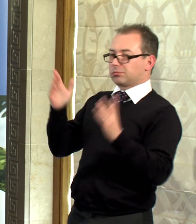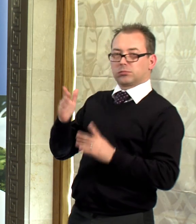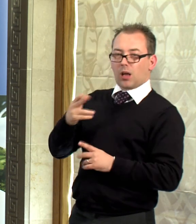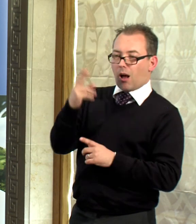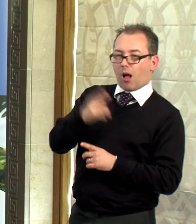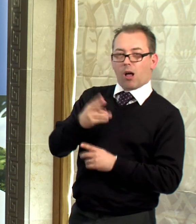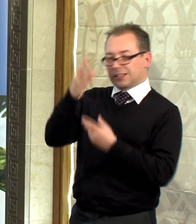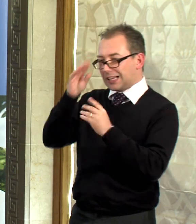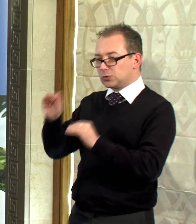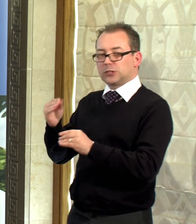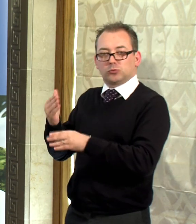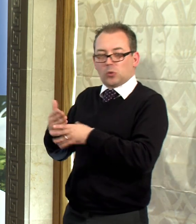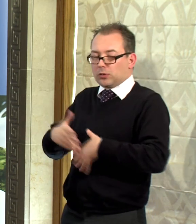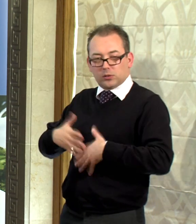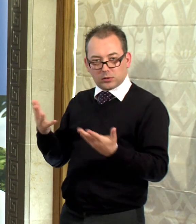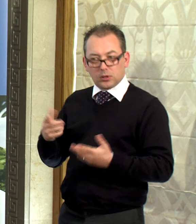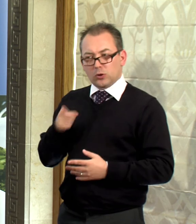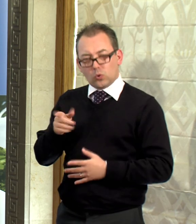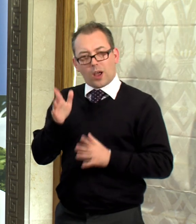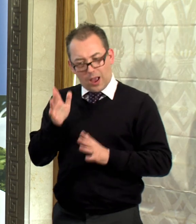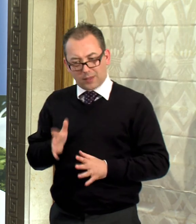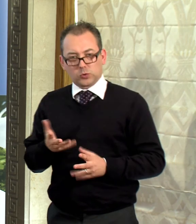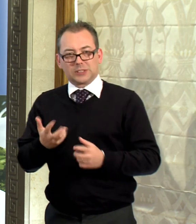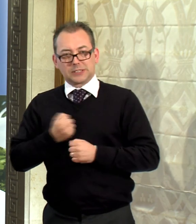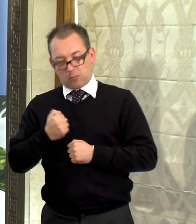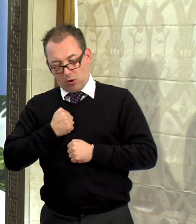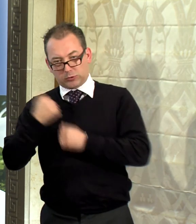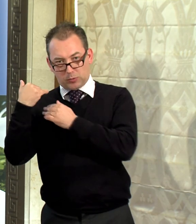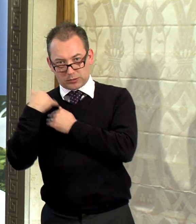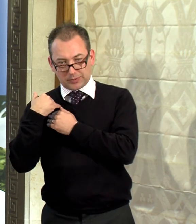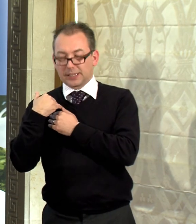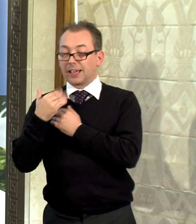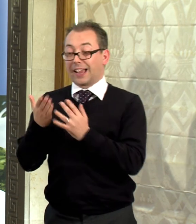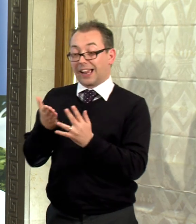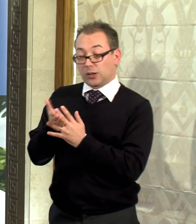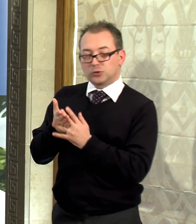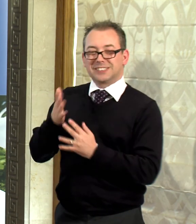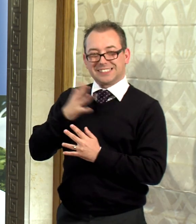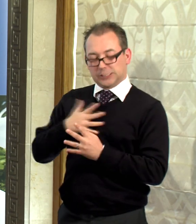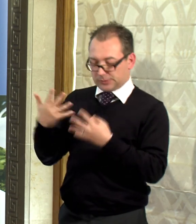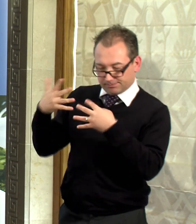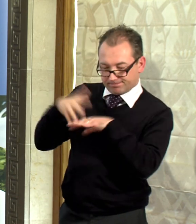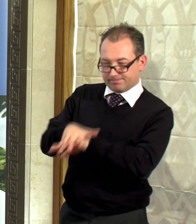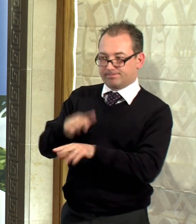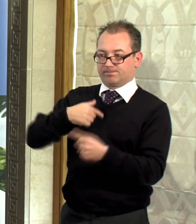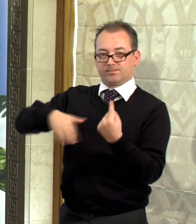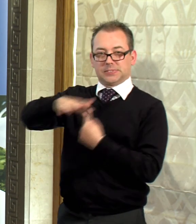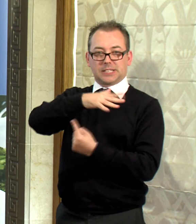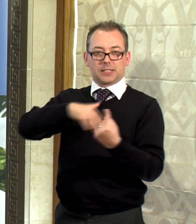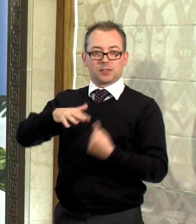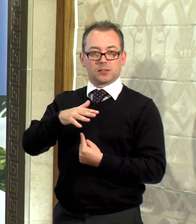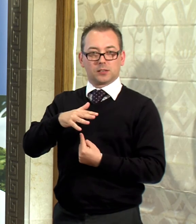embrace our communal responsibility to weave inclusive access into the fabric of our society,